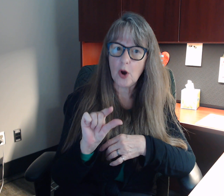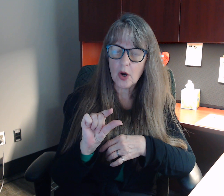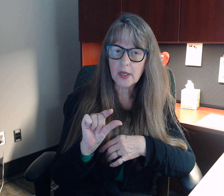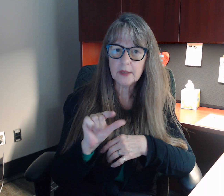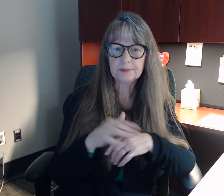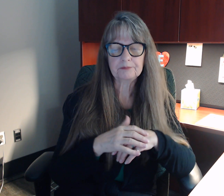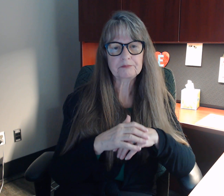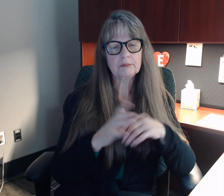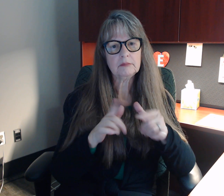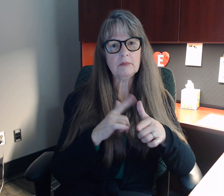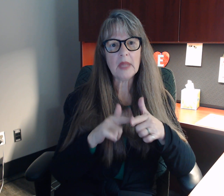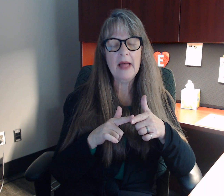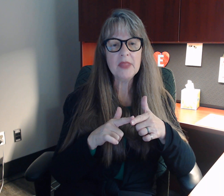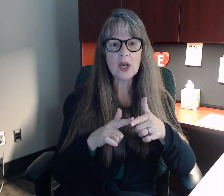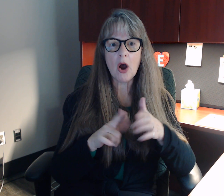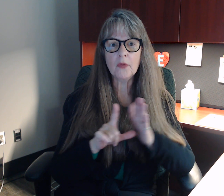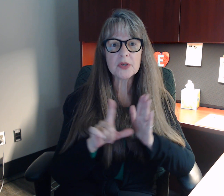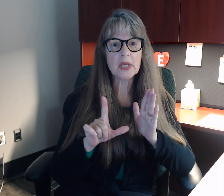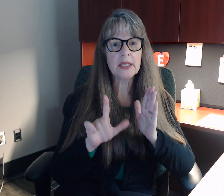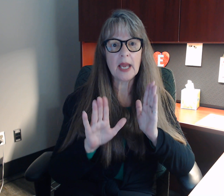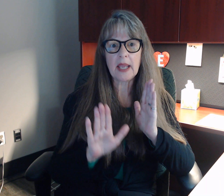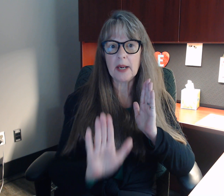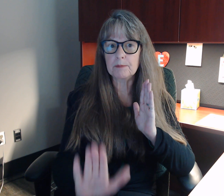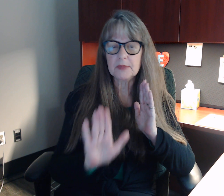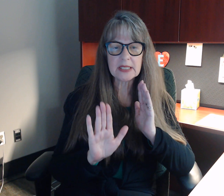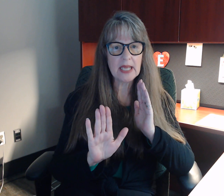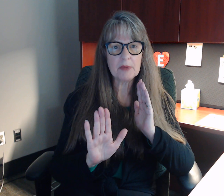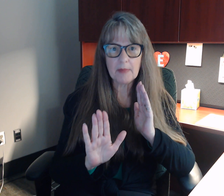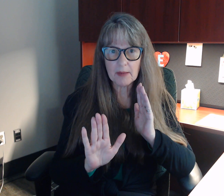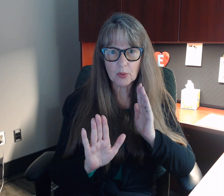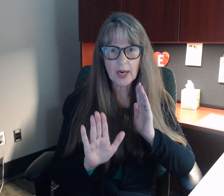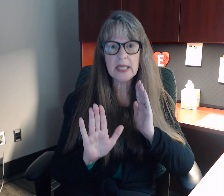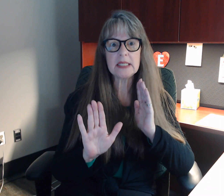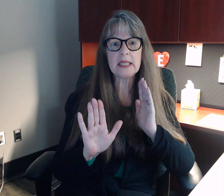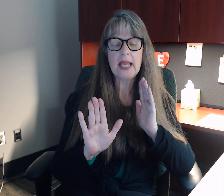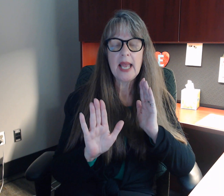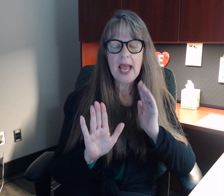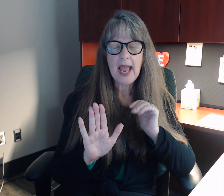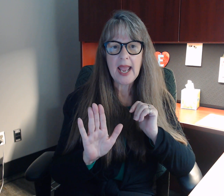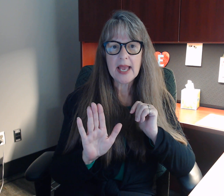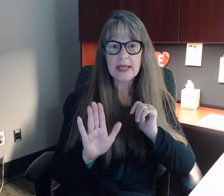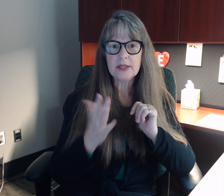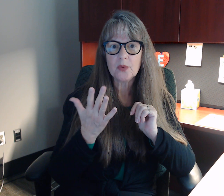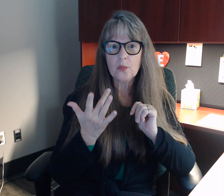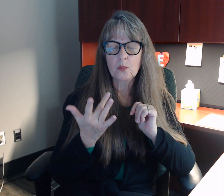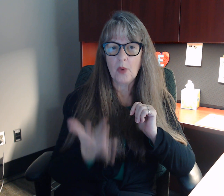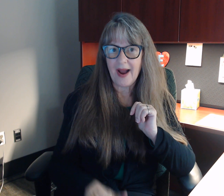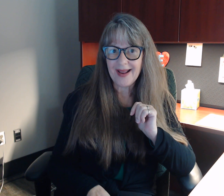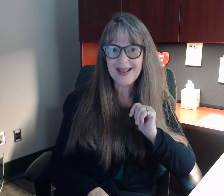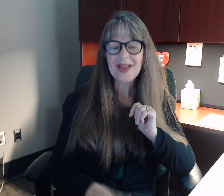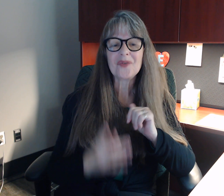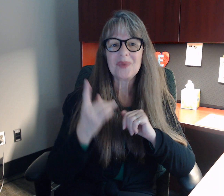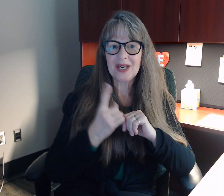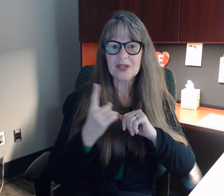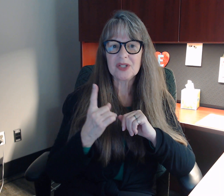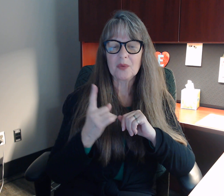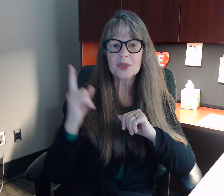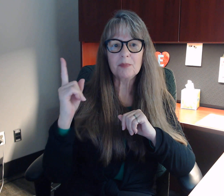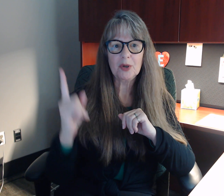fog. And then all of a sudden I kind of slammed on my brakes. And why? Because there was a